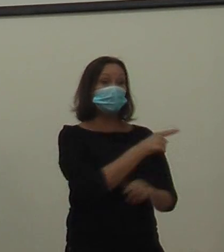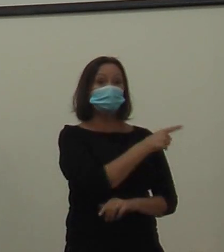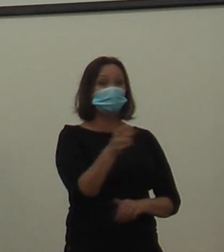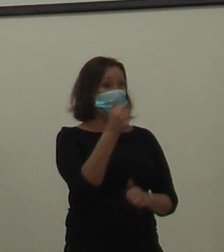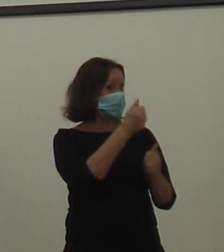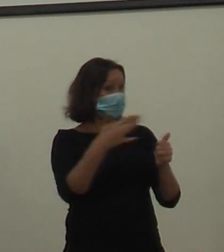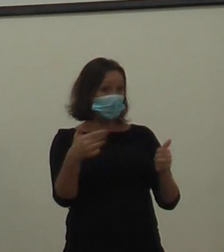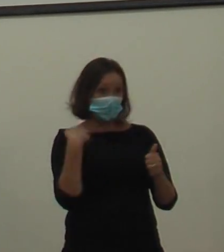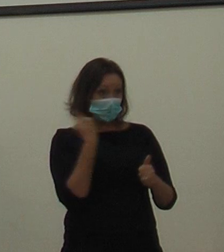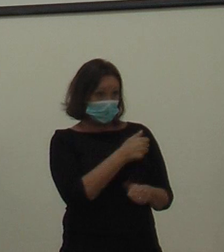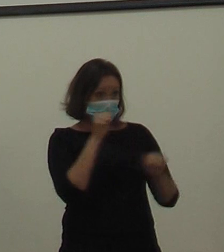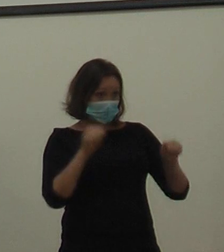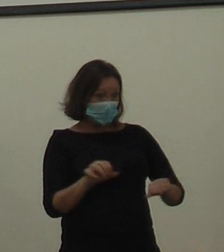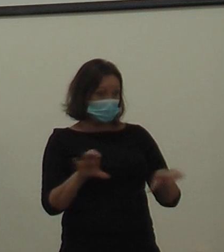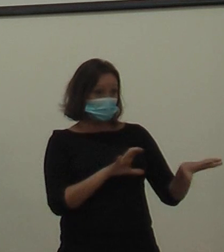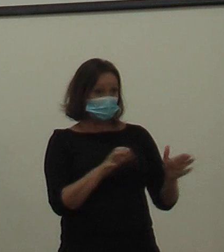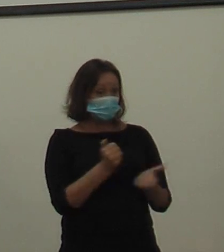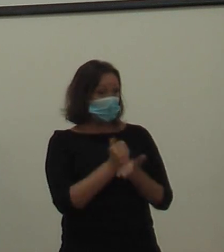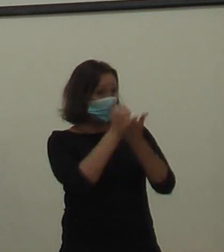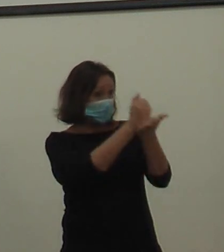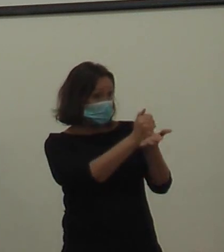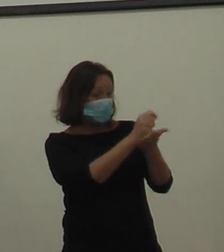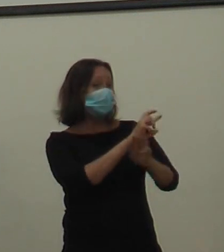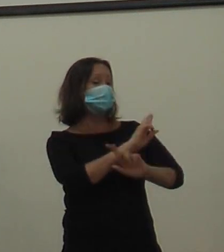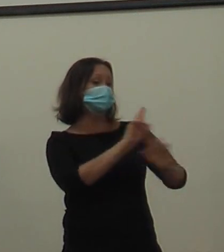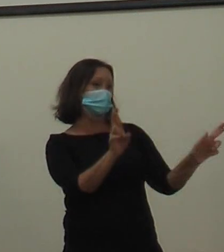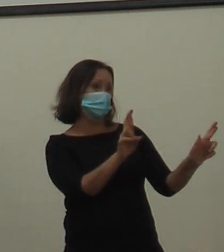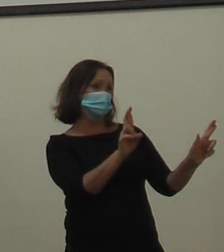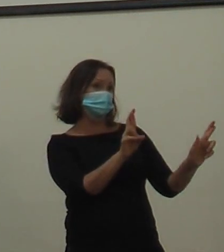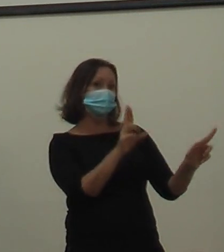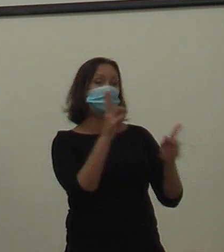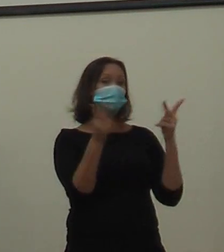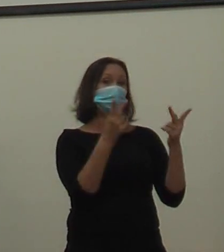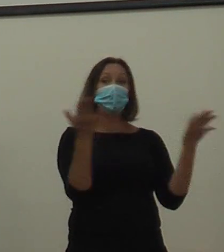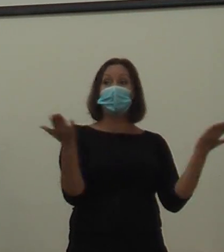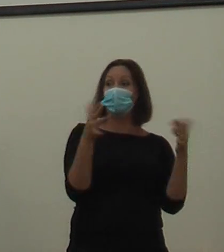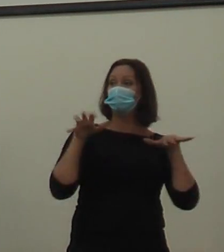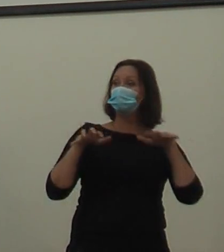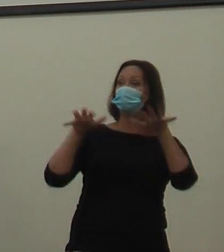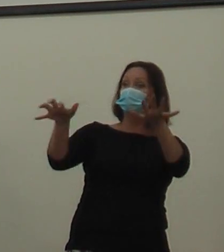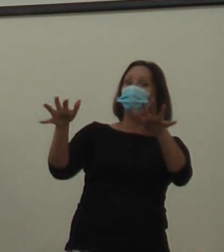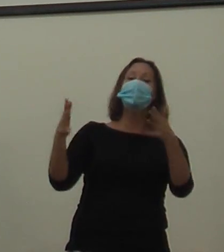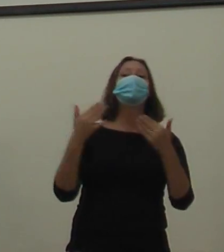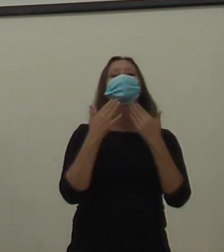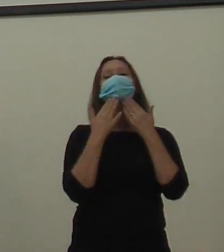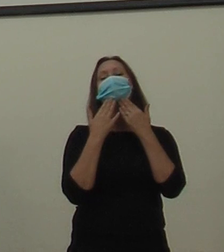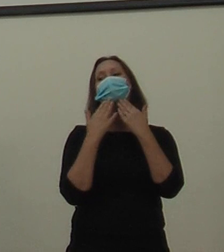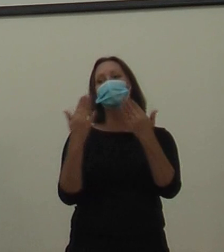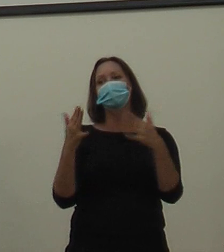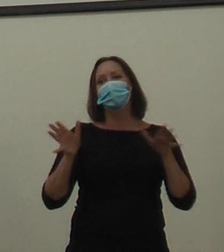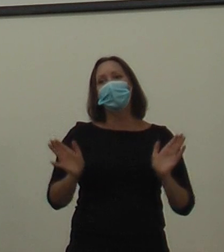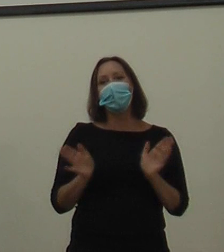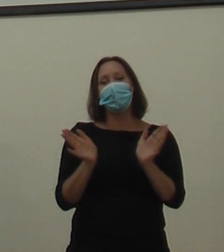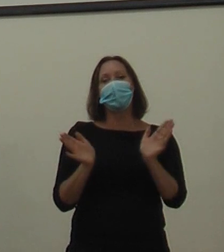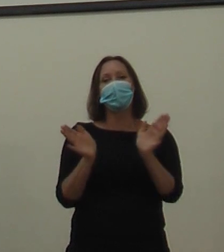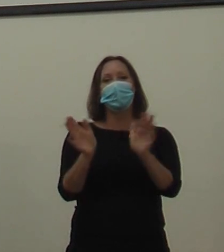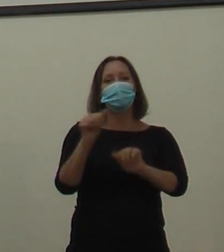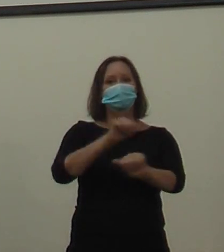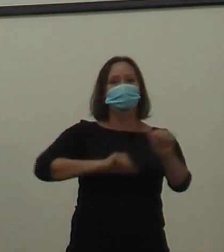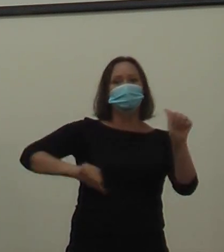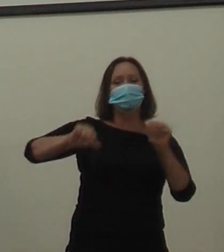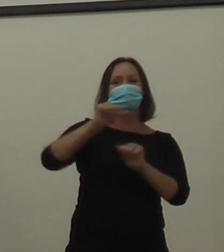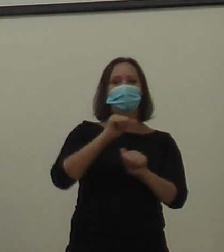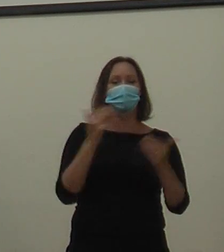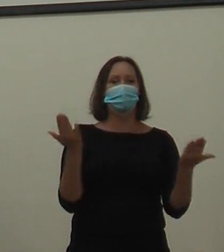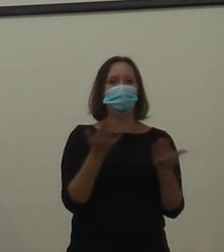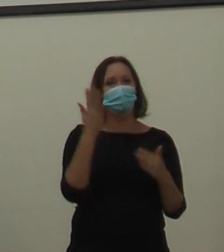stand ready. And for those of you that are present this morning, it's a great encouragement to me, and I know it's an encouragement to one another. I know